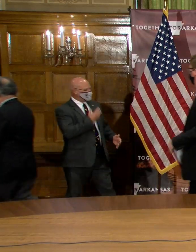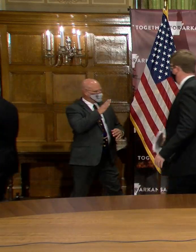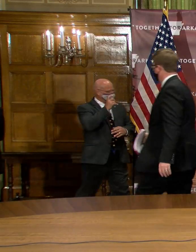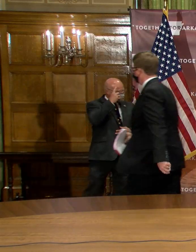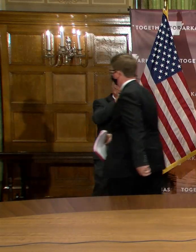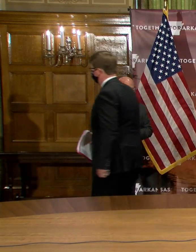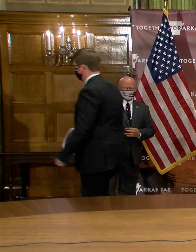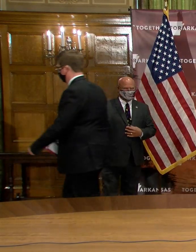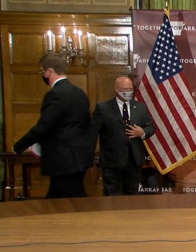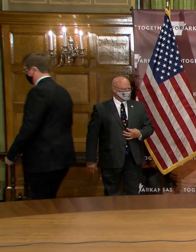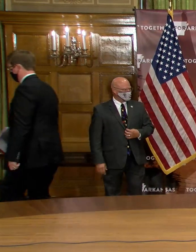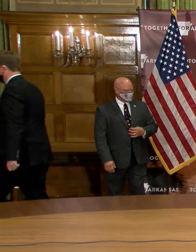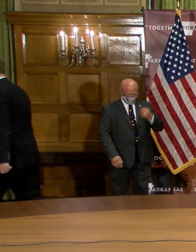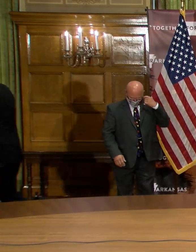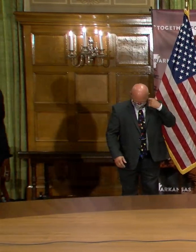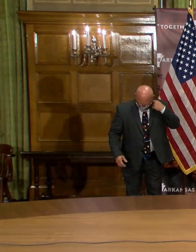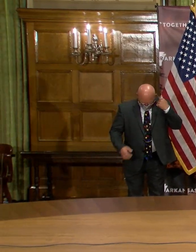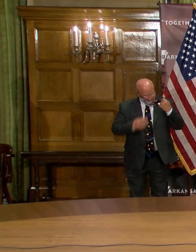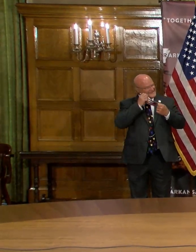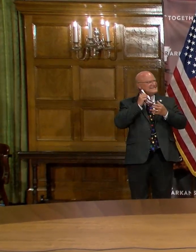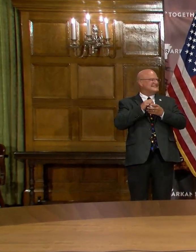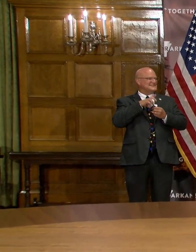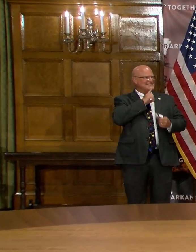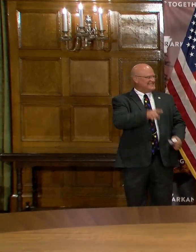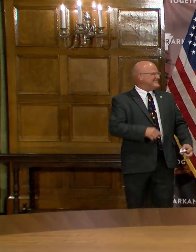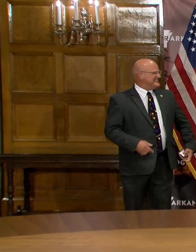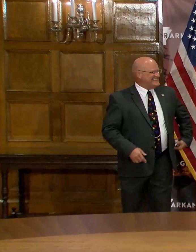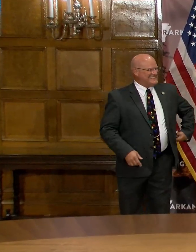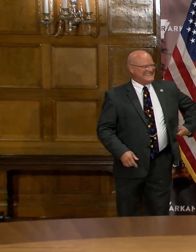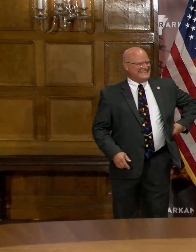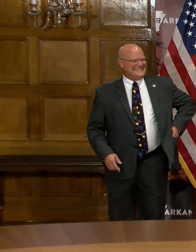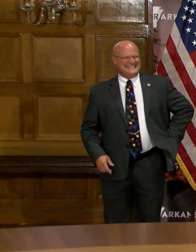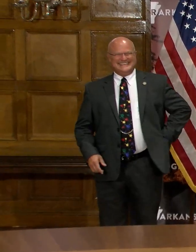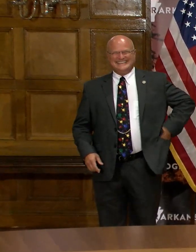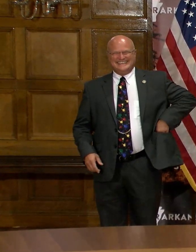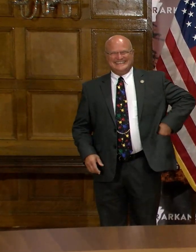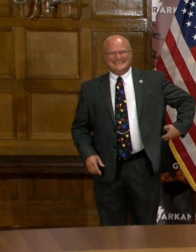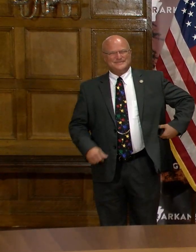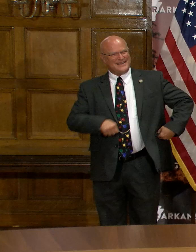you, Eddie. Good afternoon, Governor. Still got your mask on. Yes, sir.